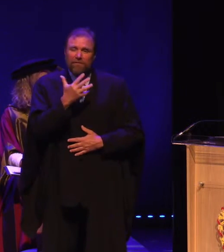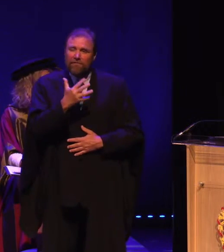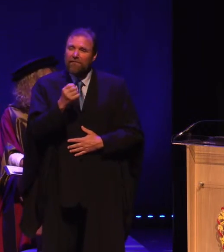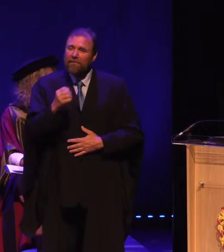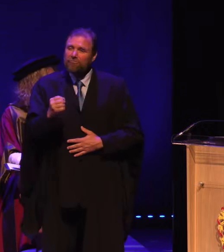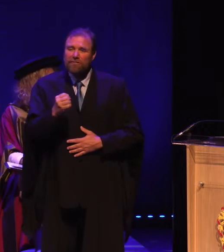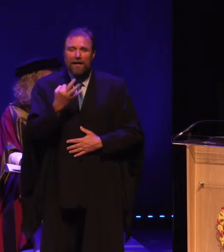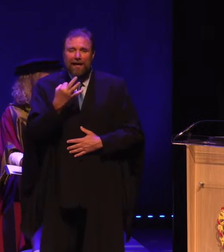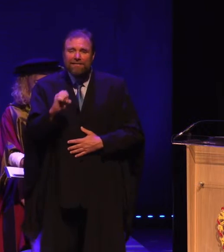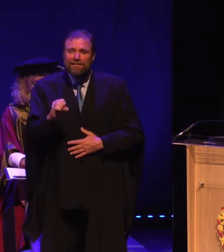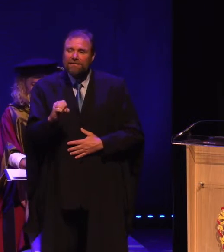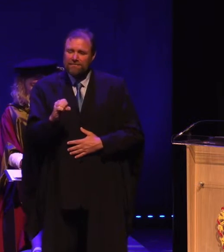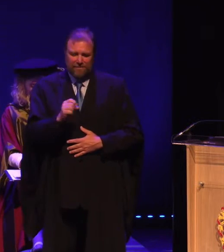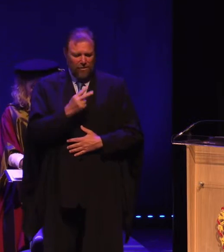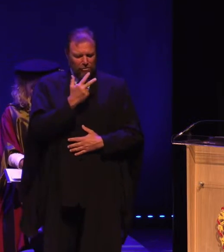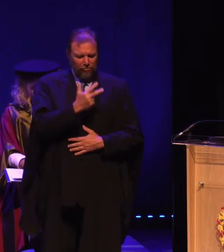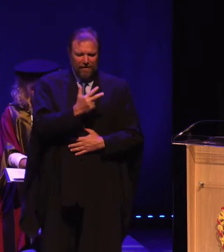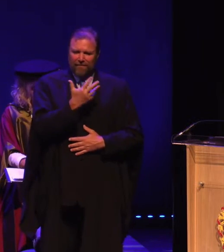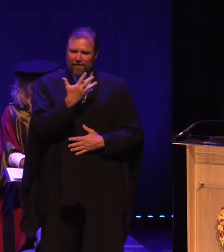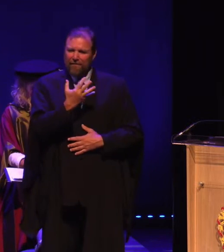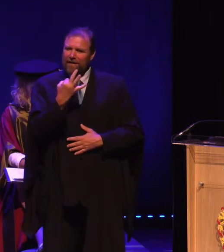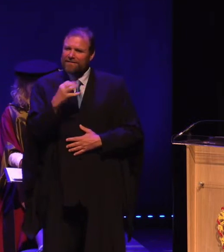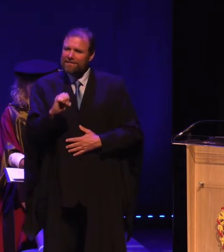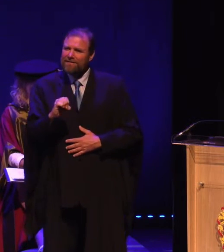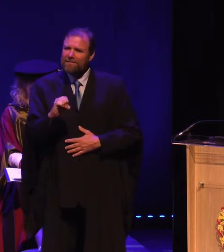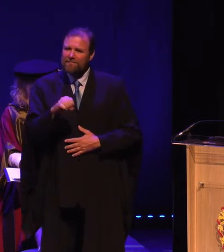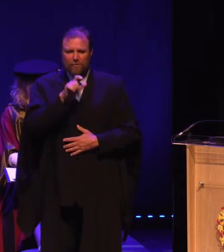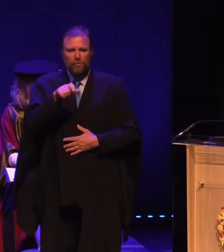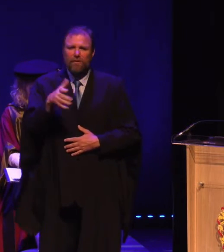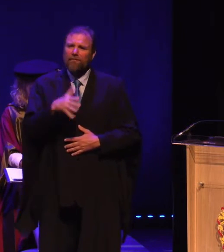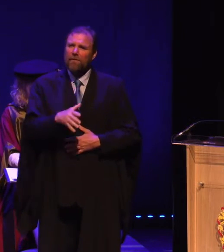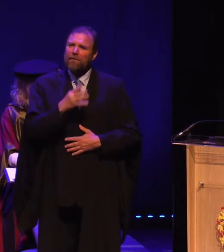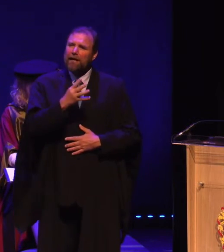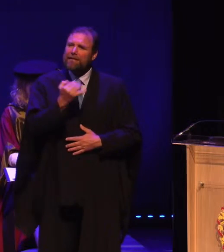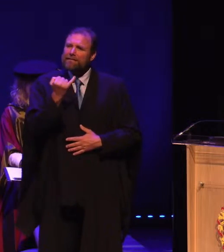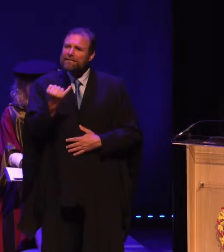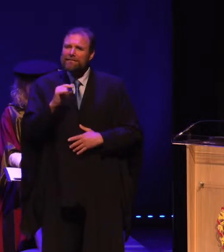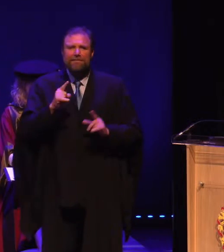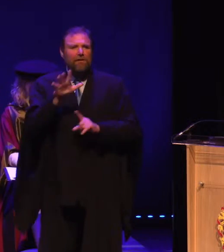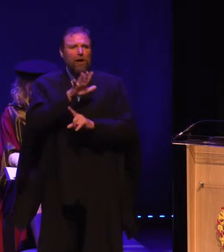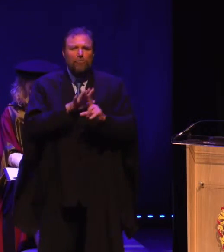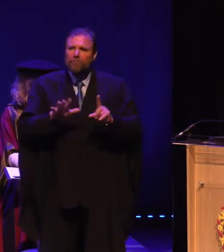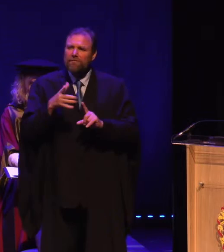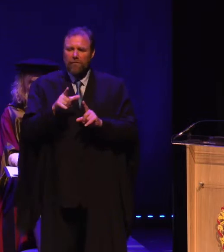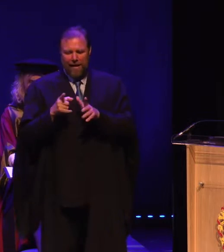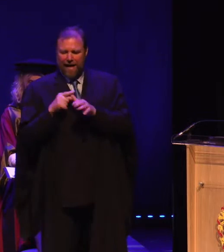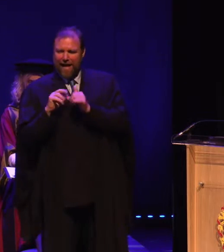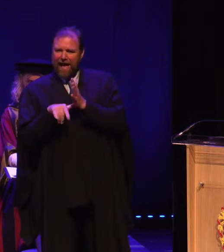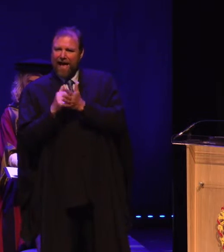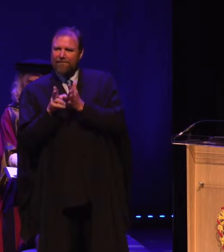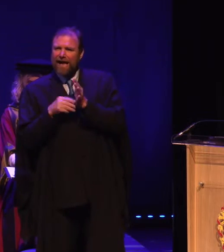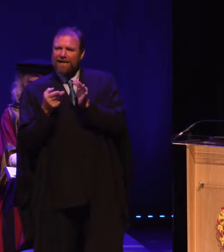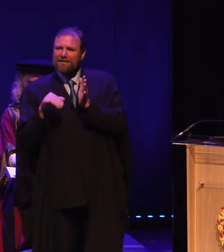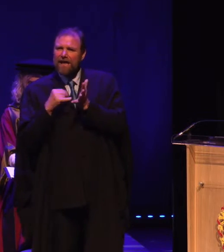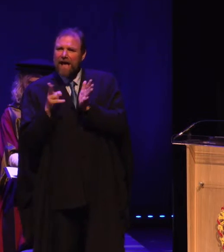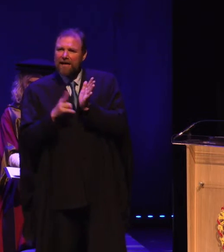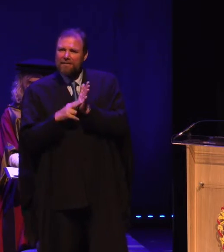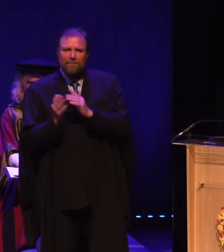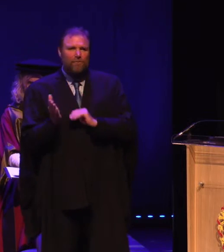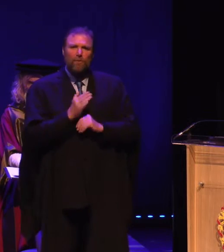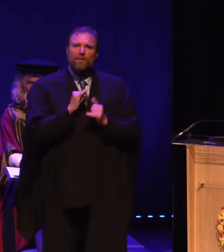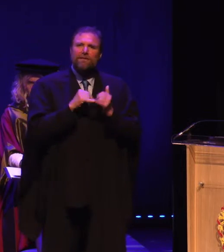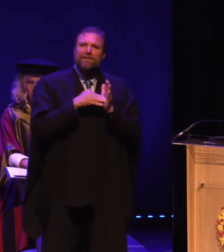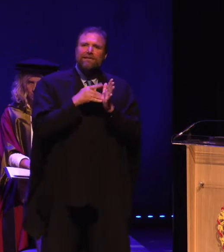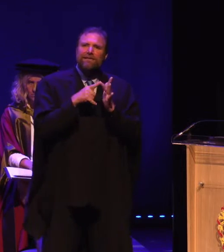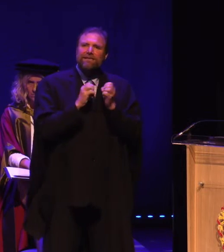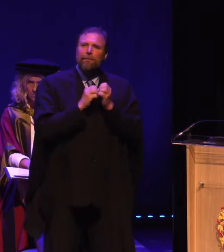3,580 students from 96 countries stretching from Afghanistan to Zimbabwe. And